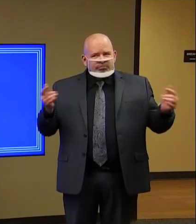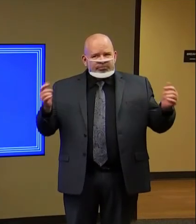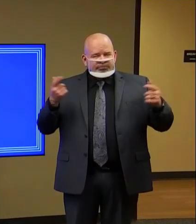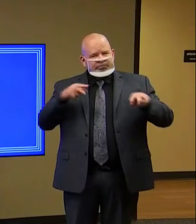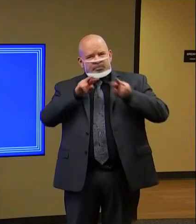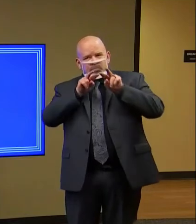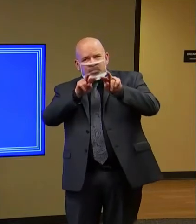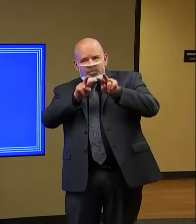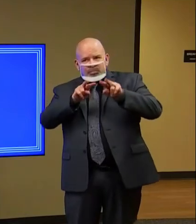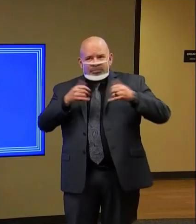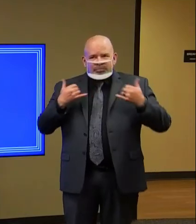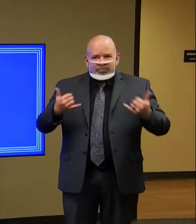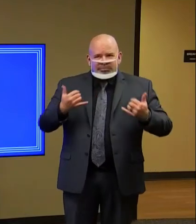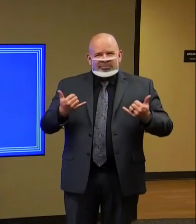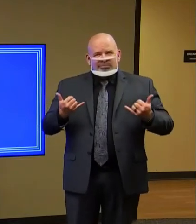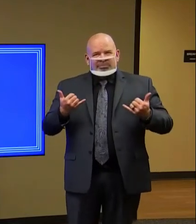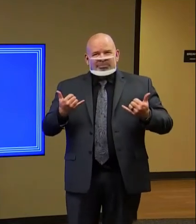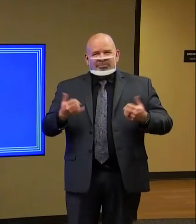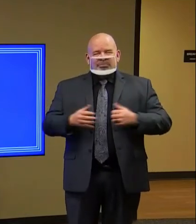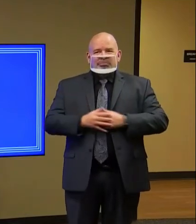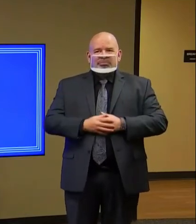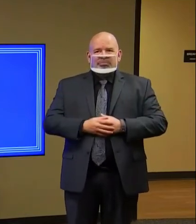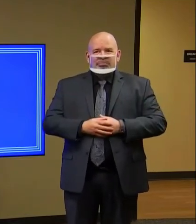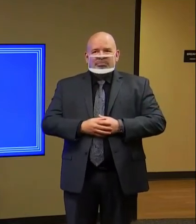today. I'm gonna try to leave my